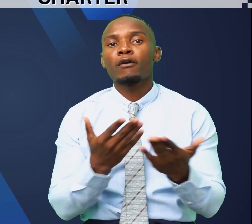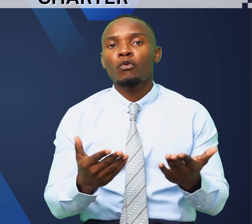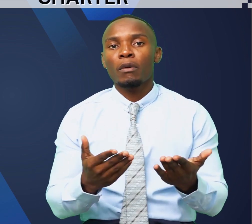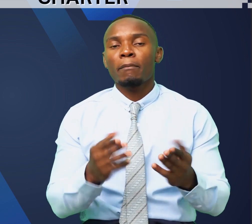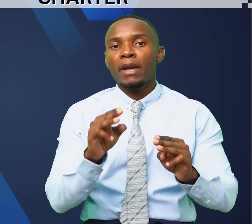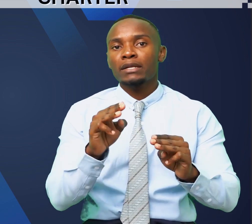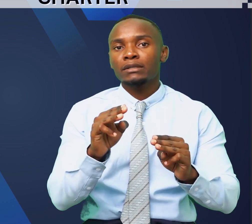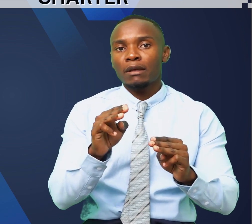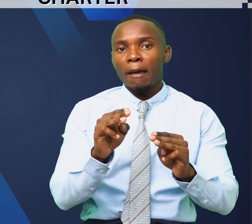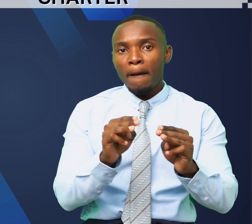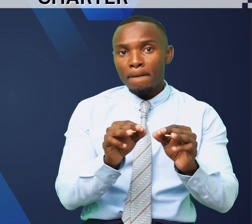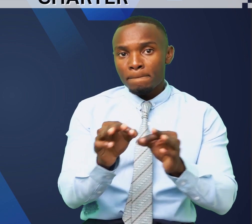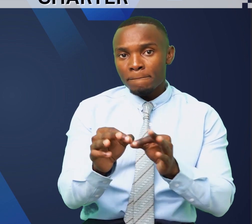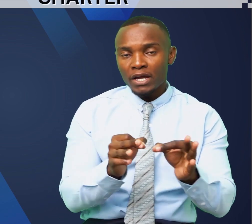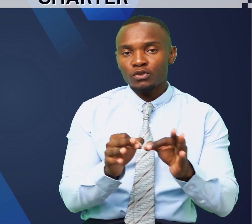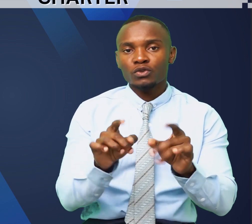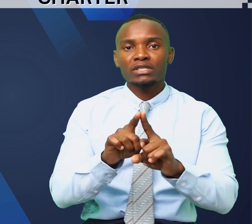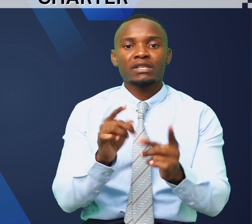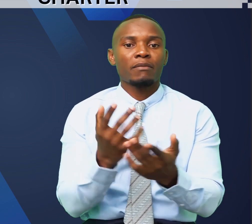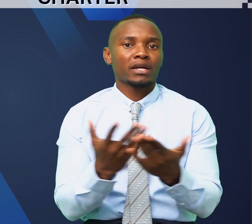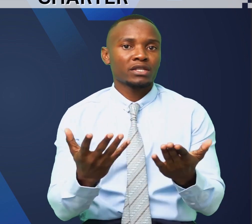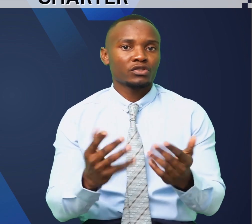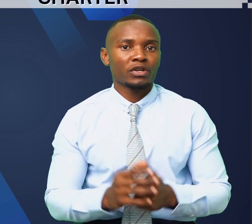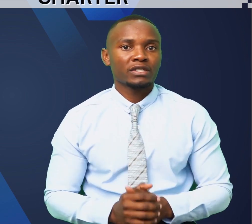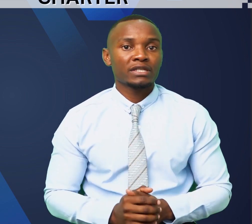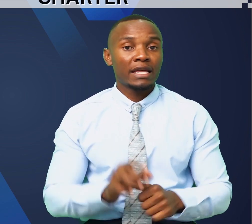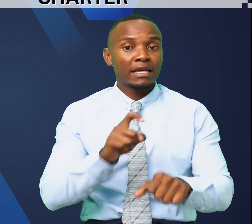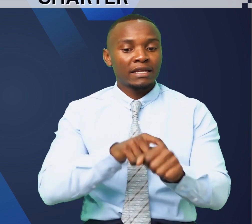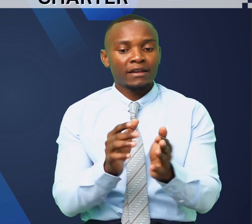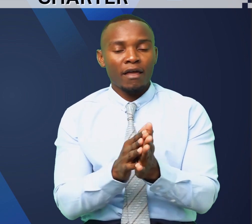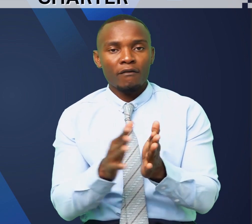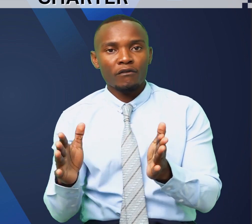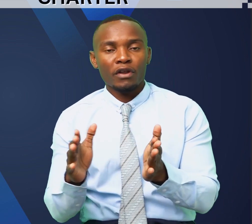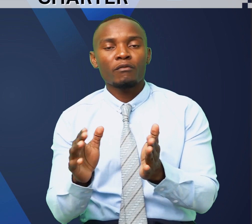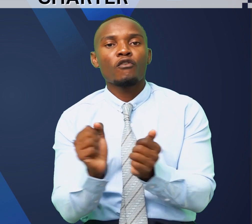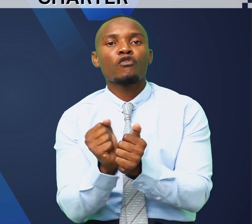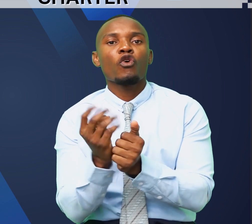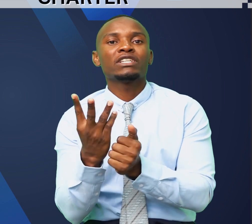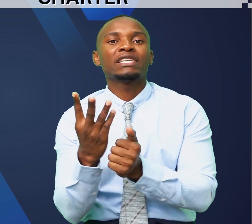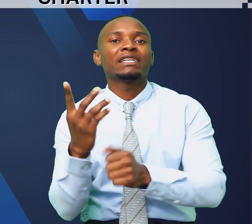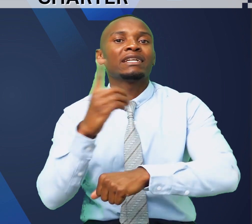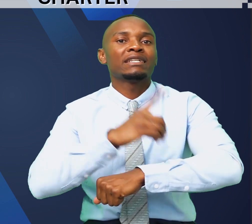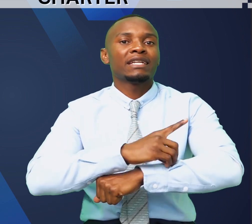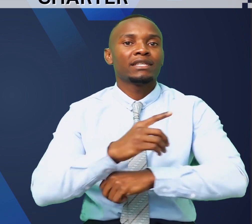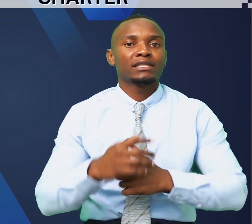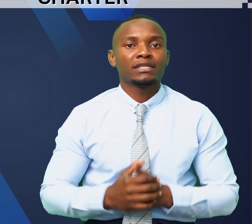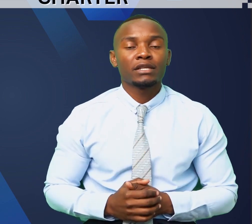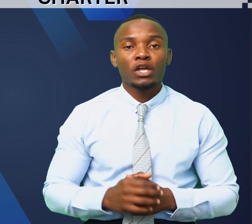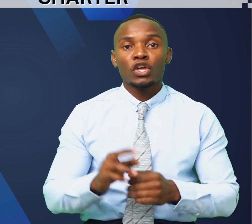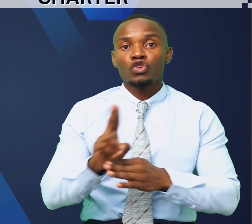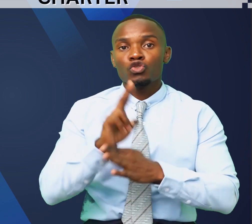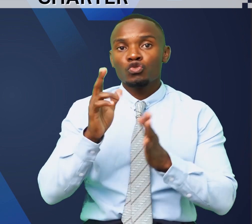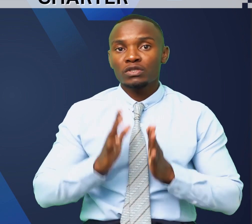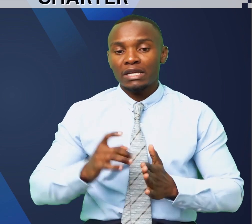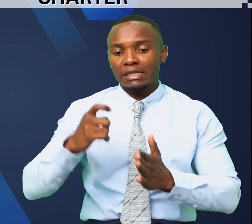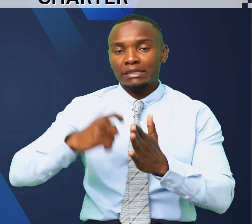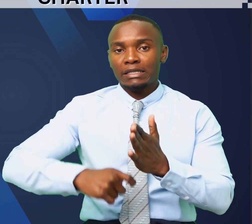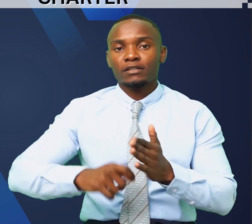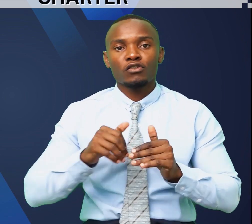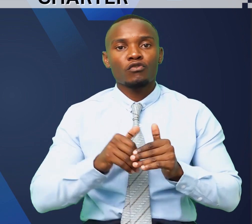and accessories. Timeline, 14 days. User charges as per